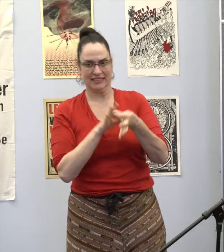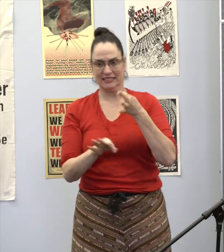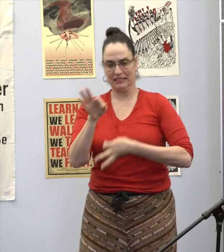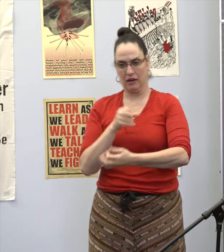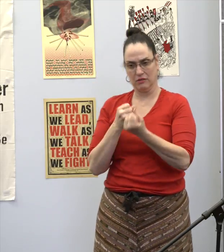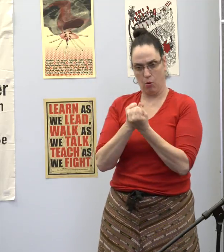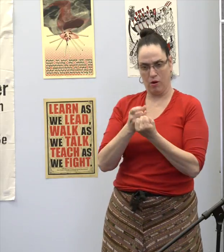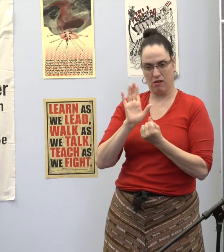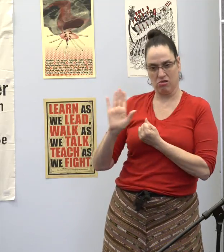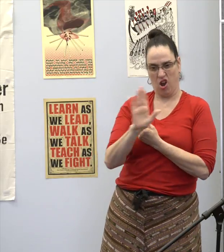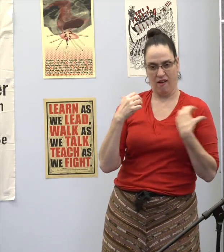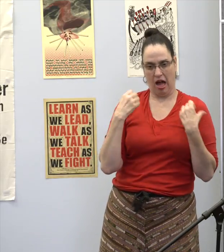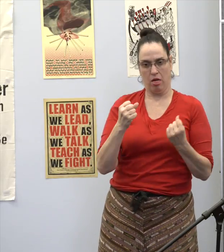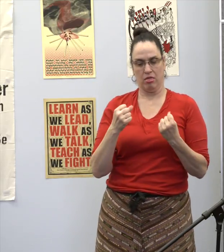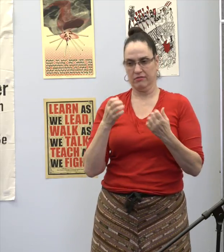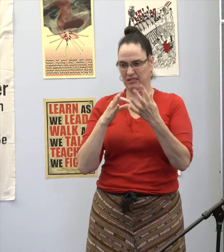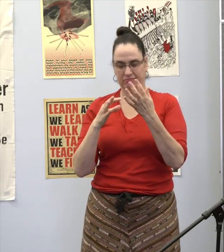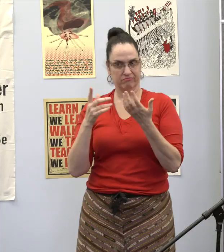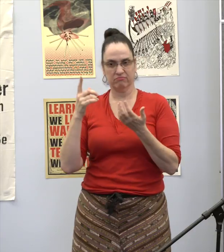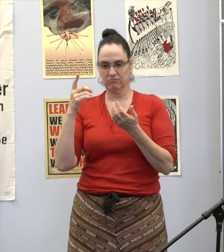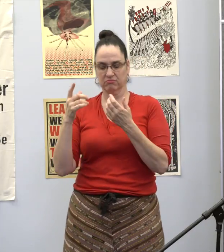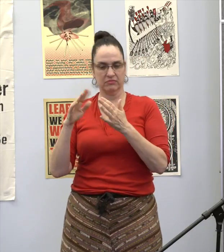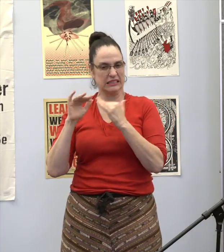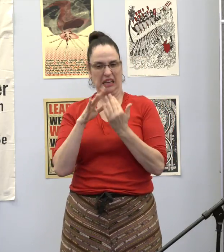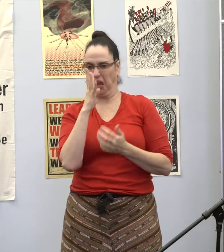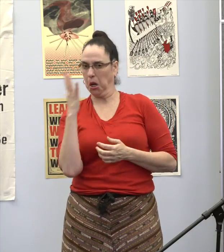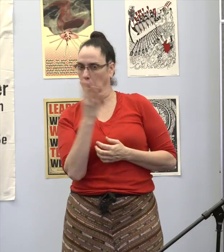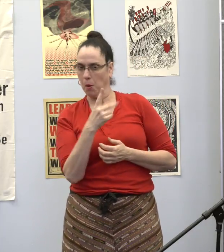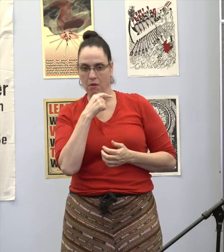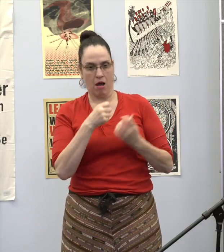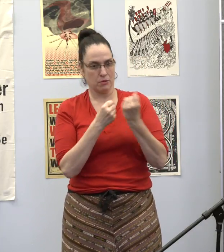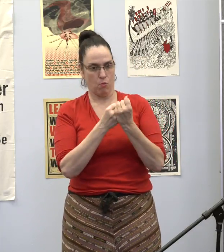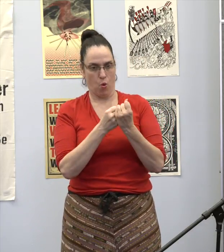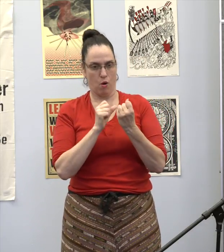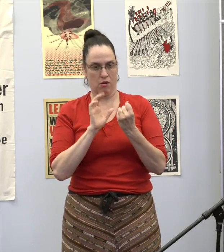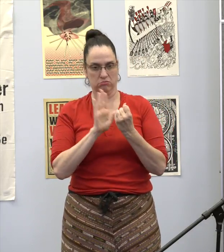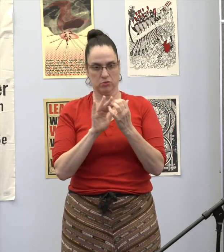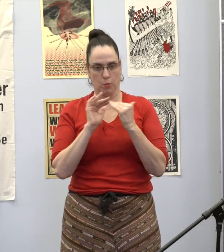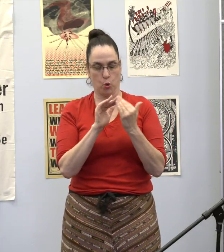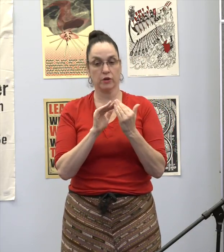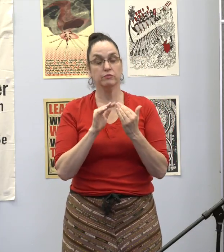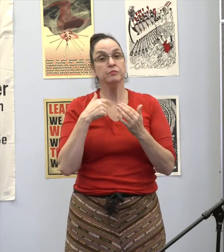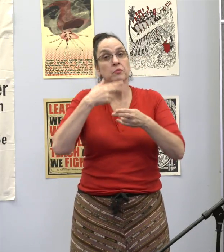neighborhood. And I mentioned Fairfield for two reasons. The first is